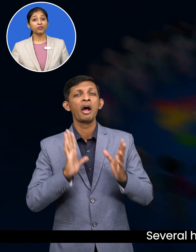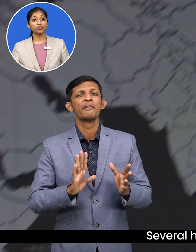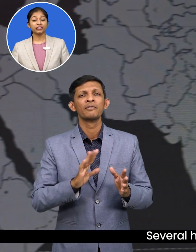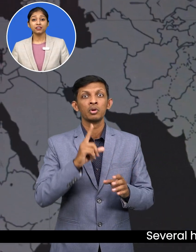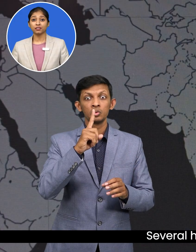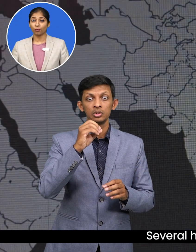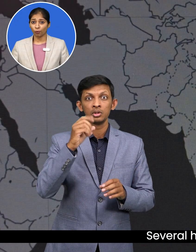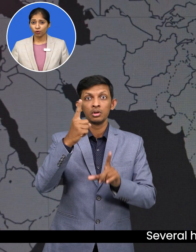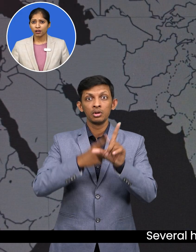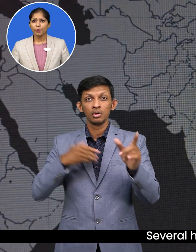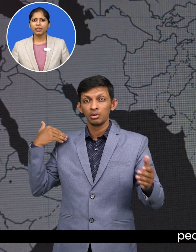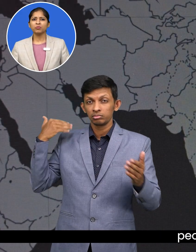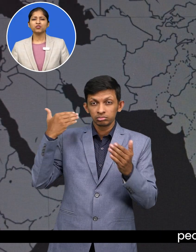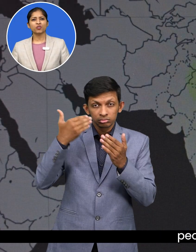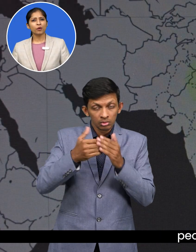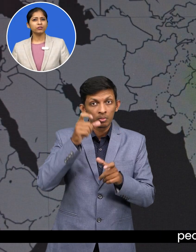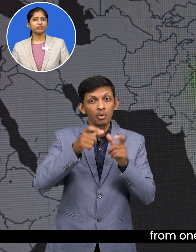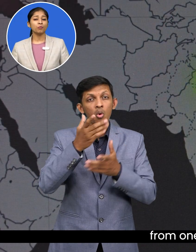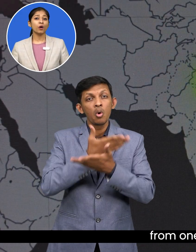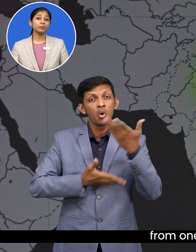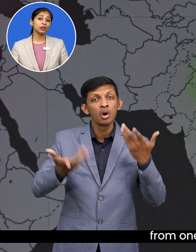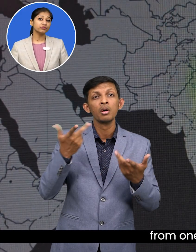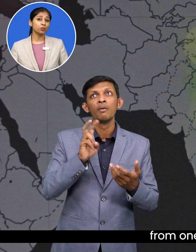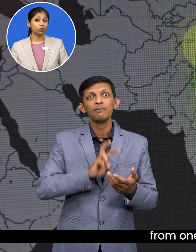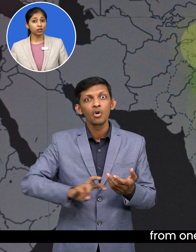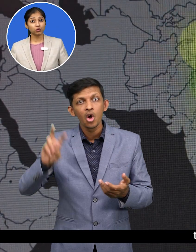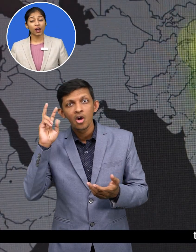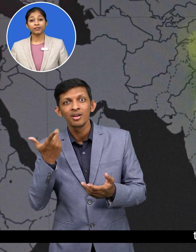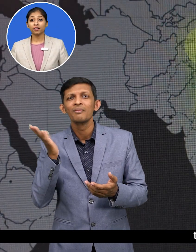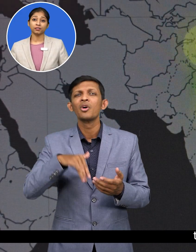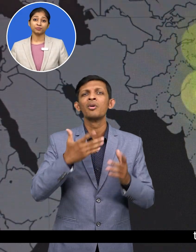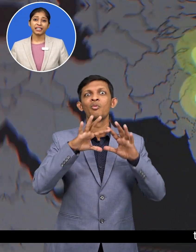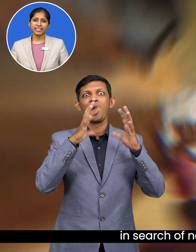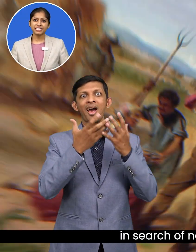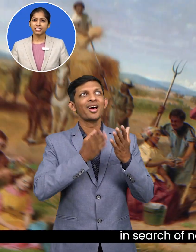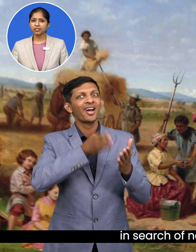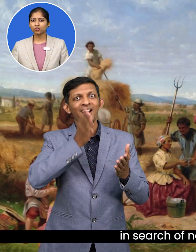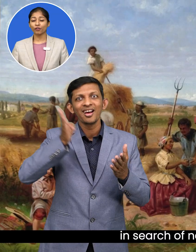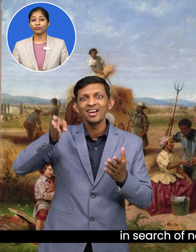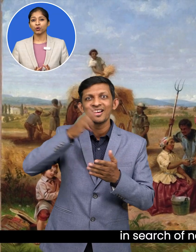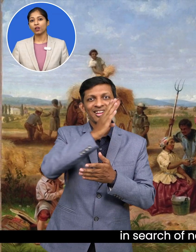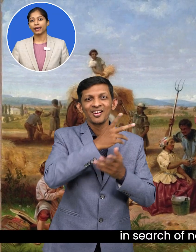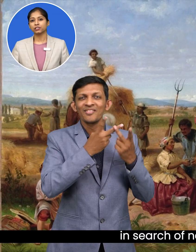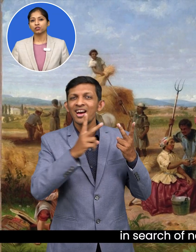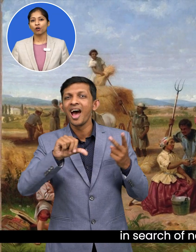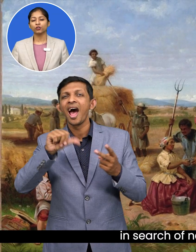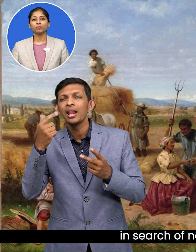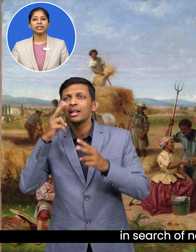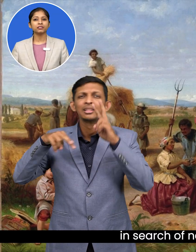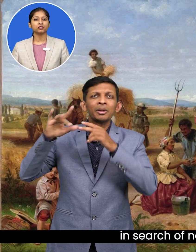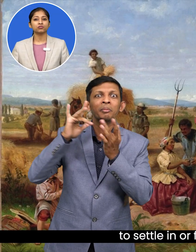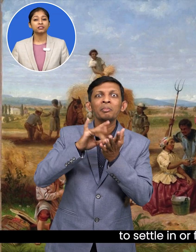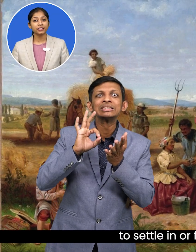Several hundred years ago, people traveled from one part of the world to another in search of new lands or